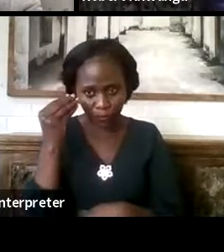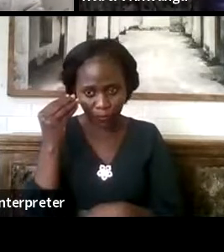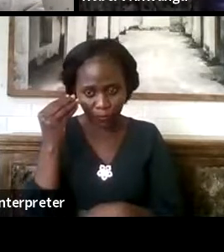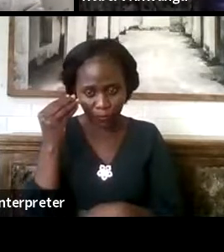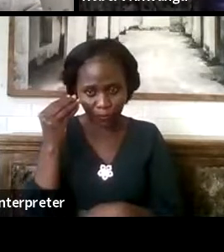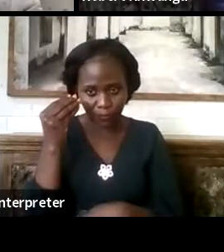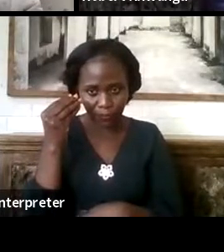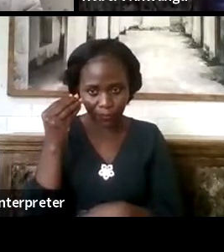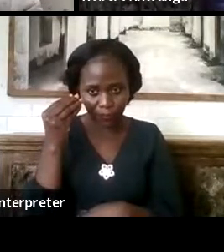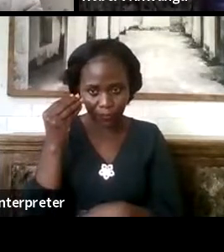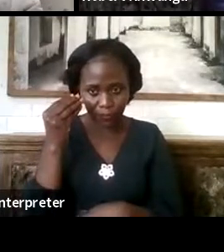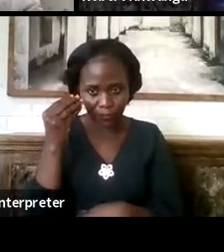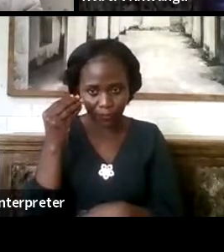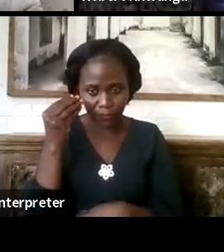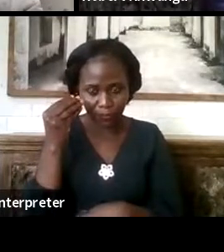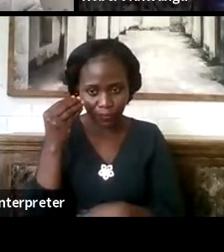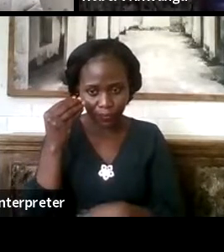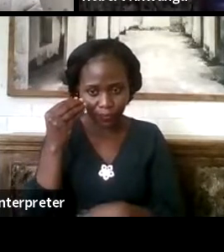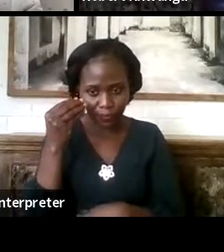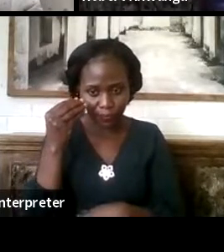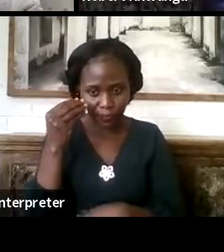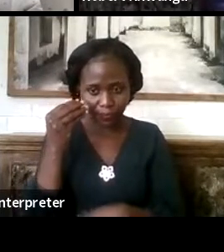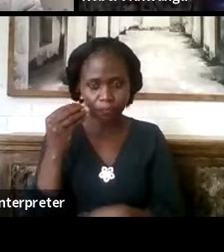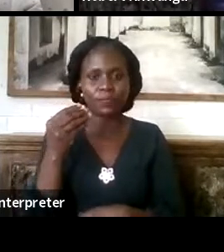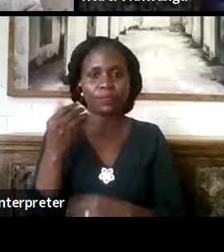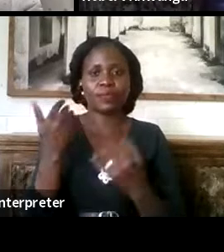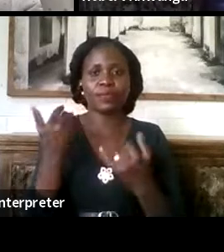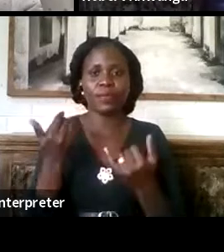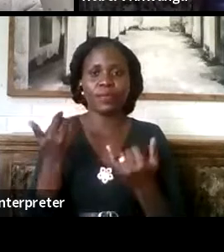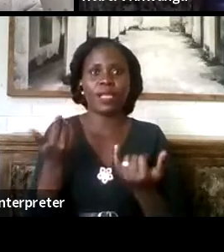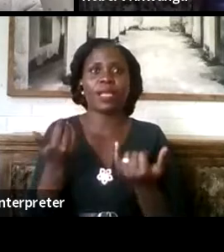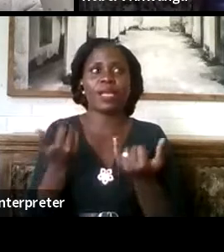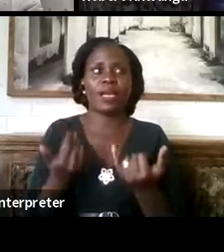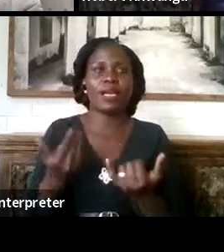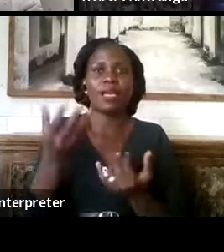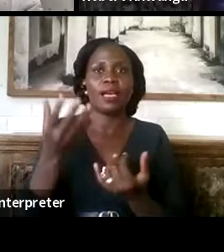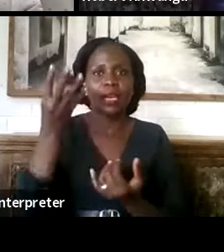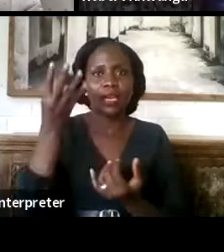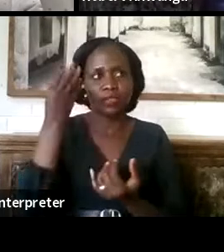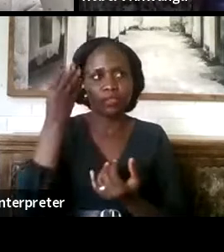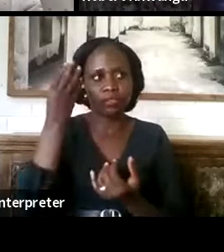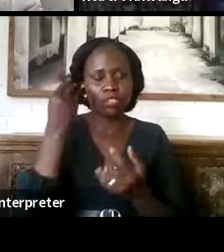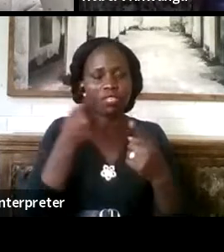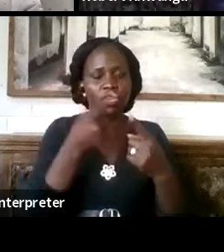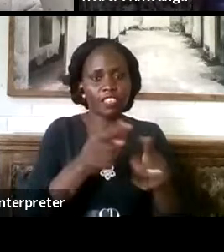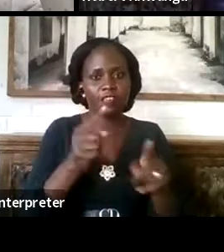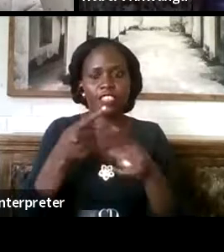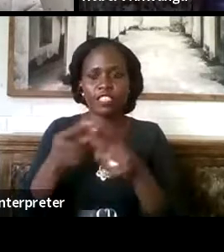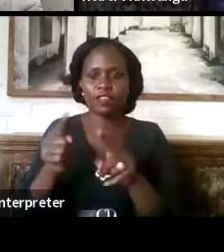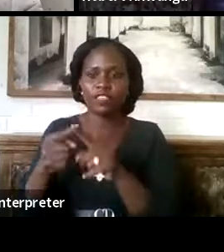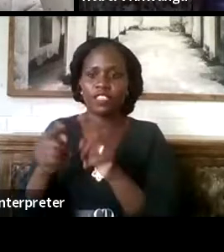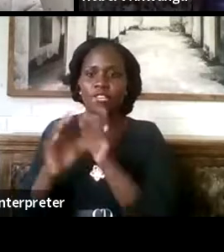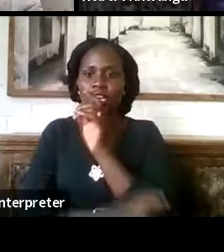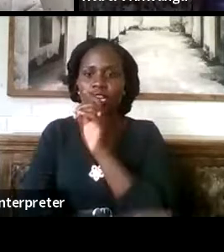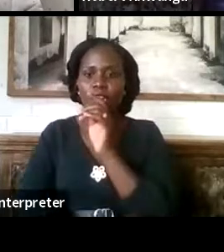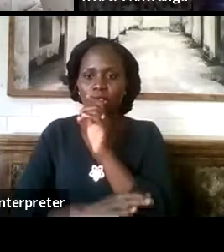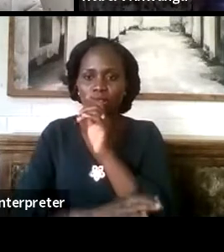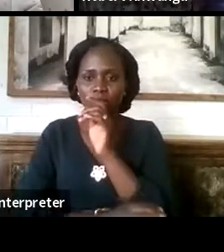higher education in different countries must invest